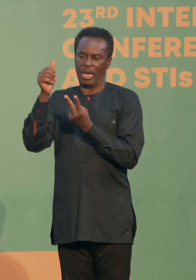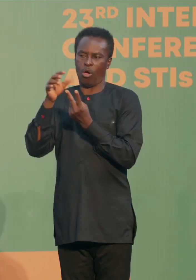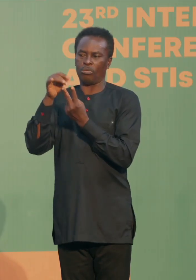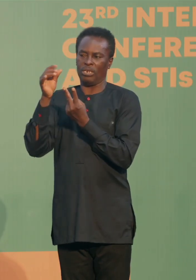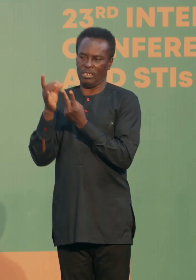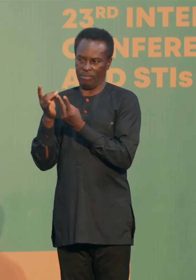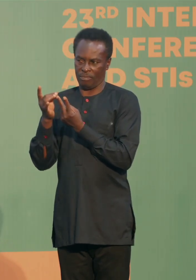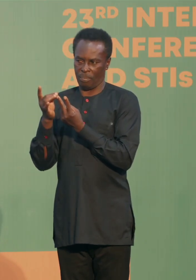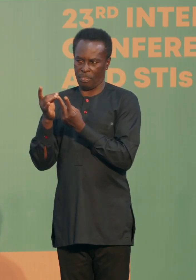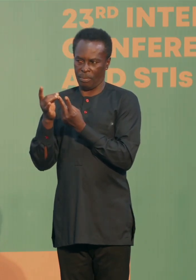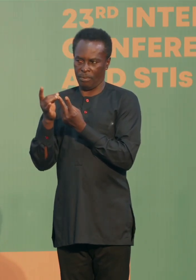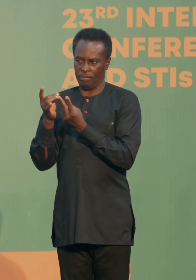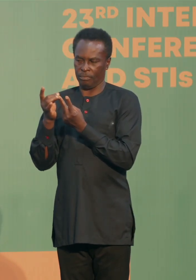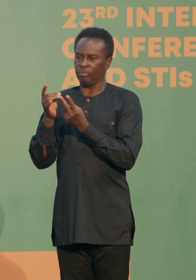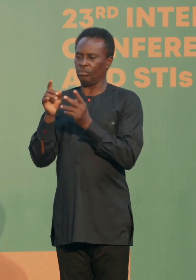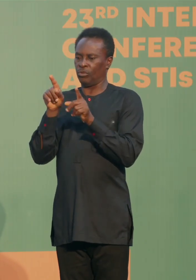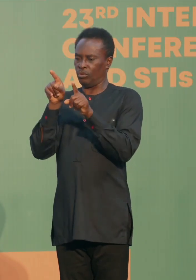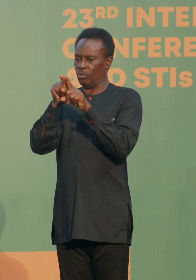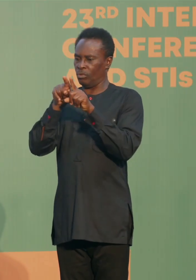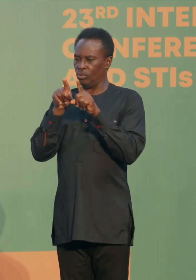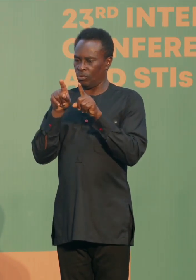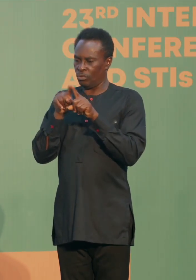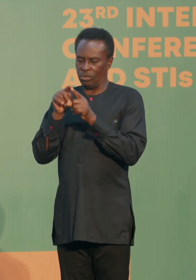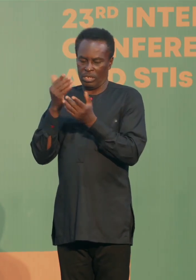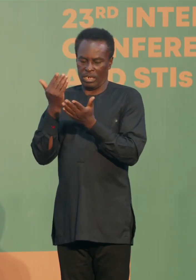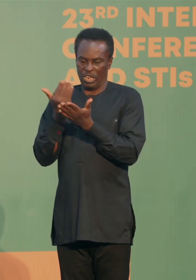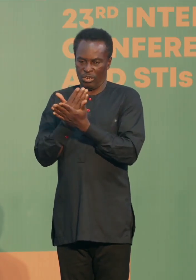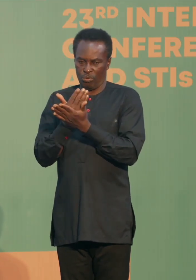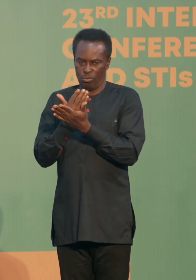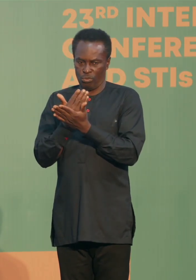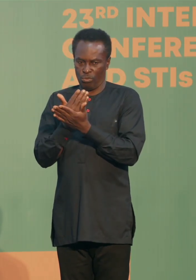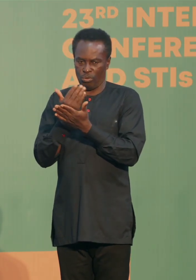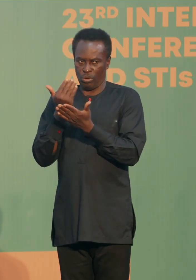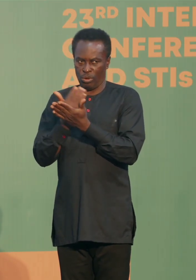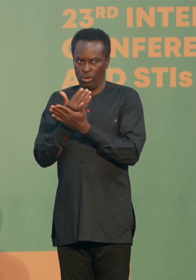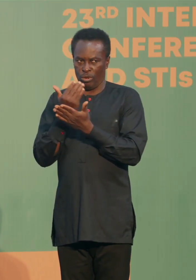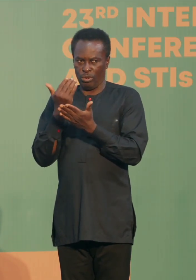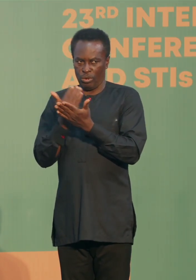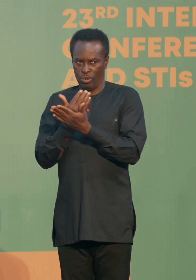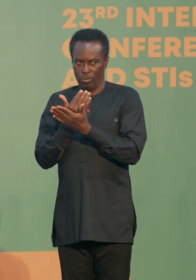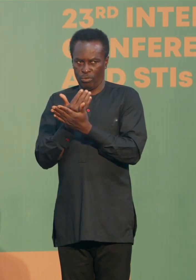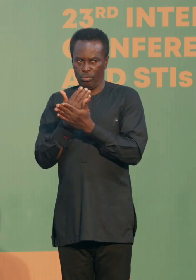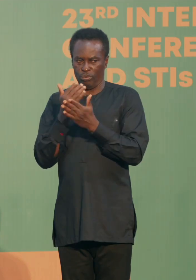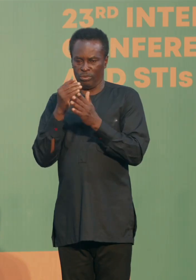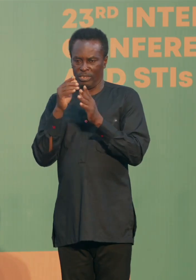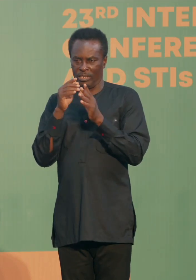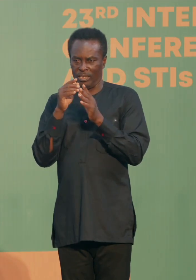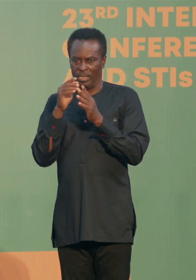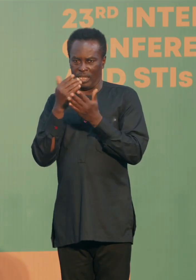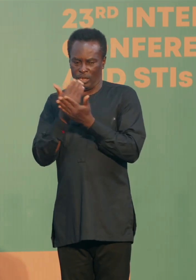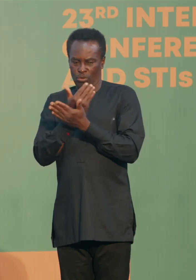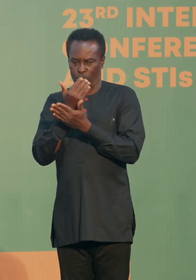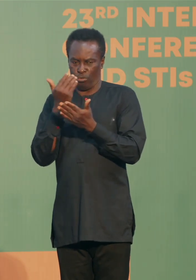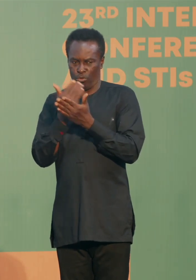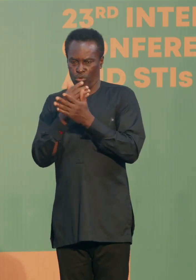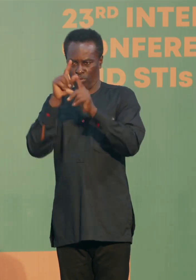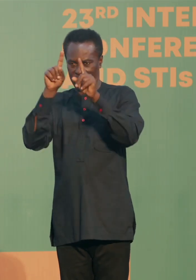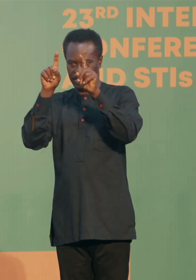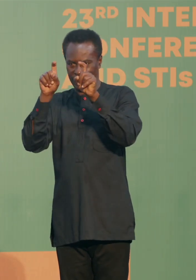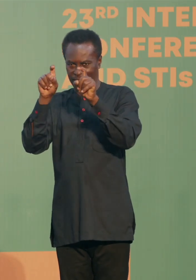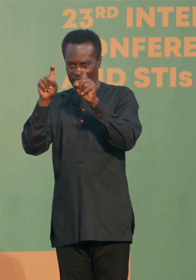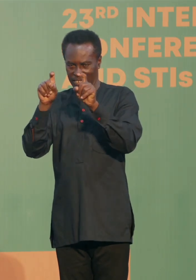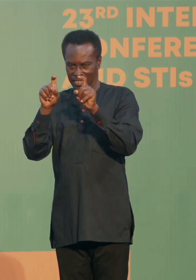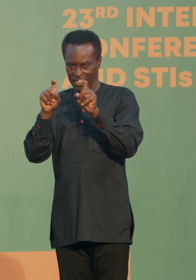And also the newest kid on the block is HPV DNA testing, but it requires a lab